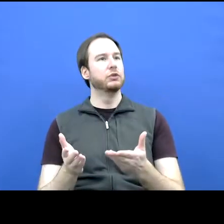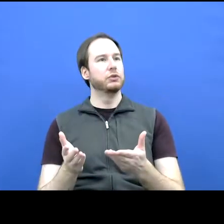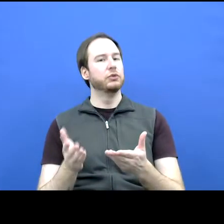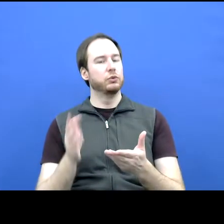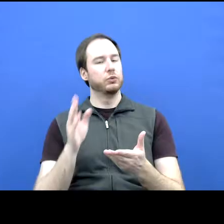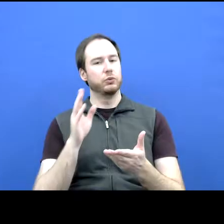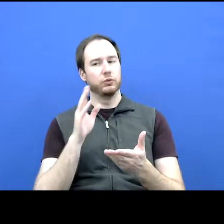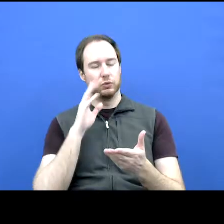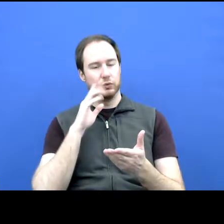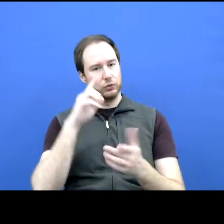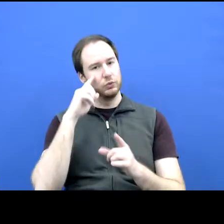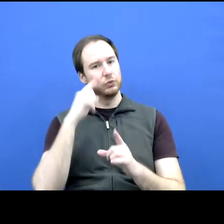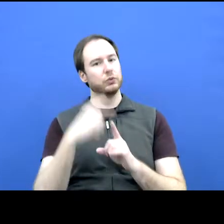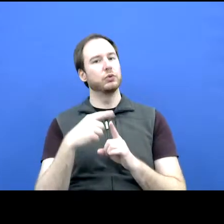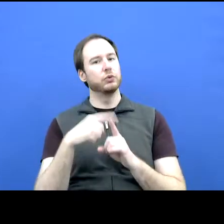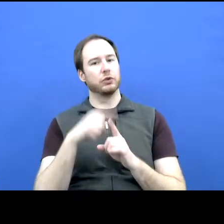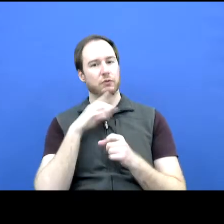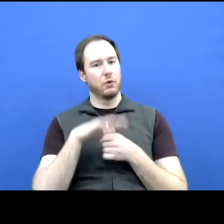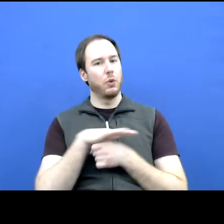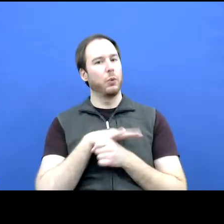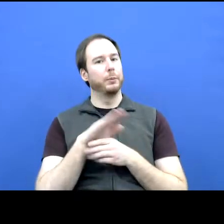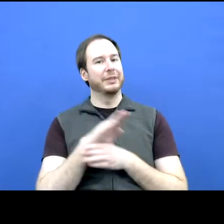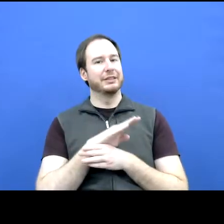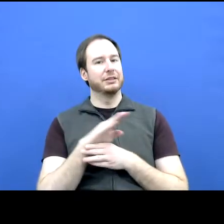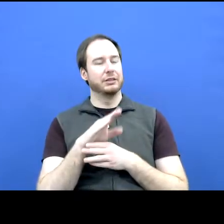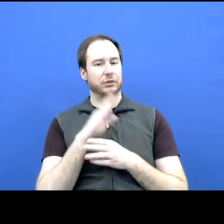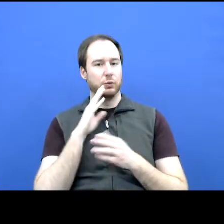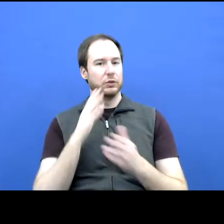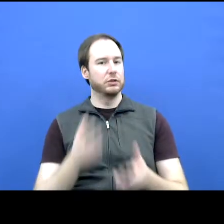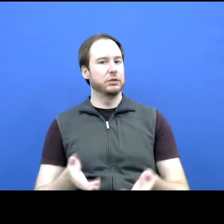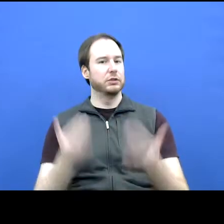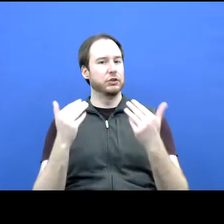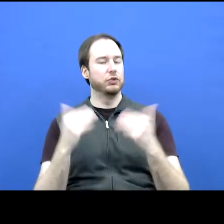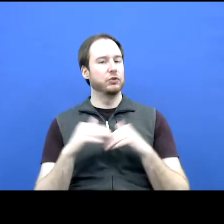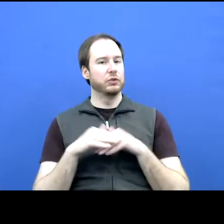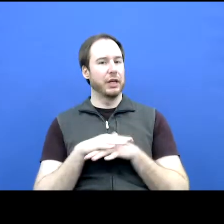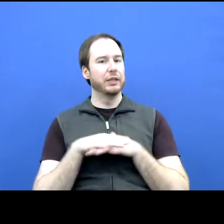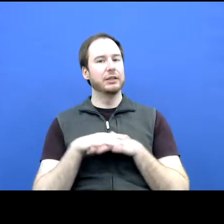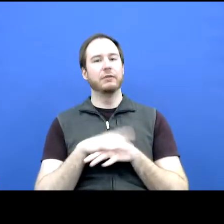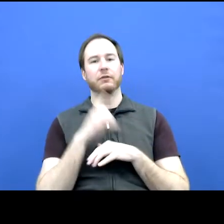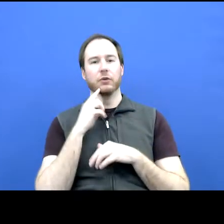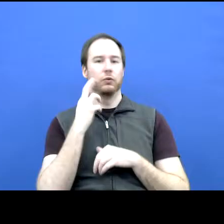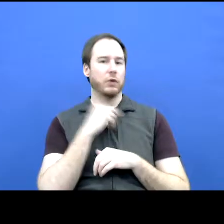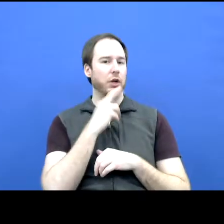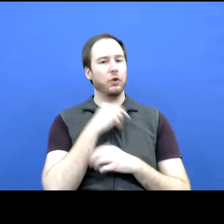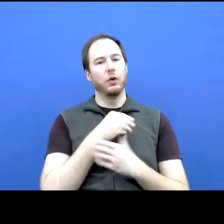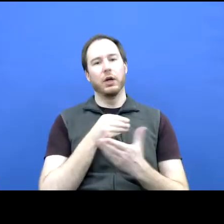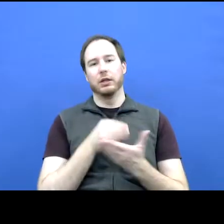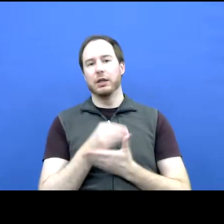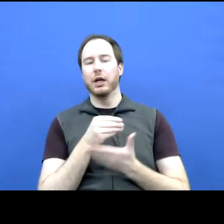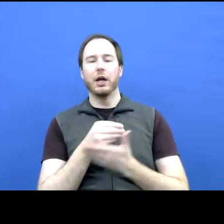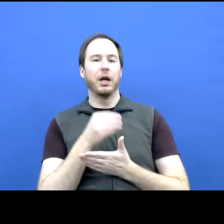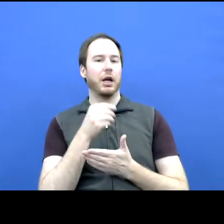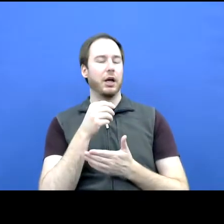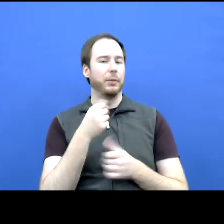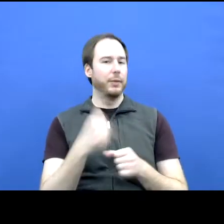is good for local businesses, increased activity for restaurants, shops, gas